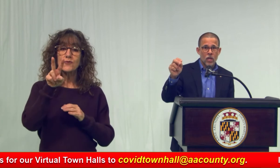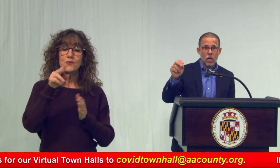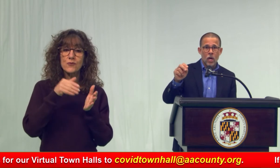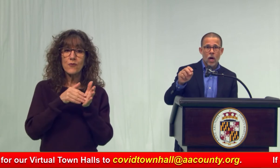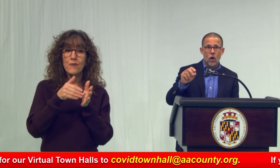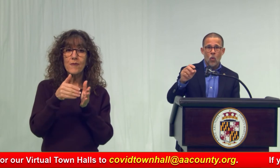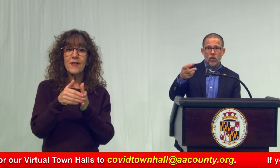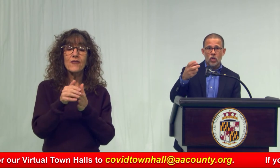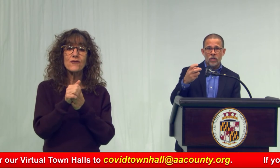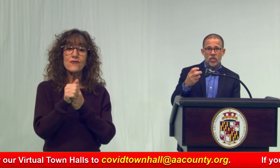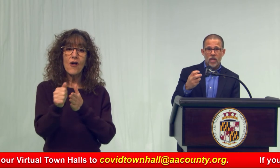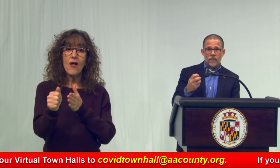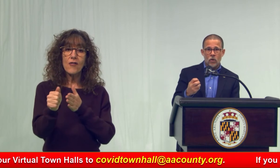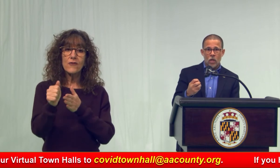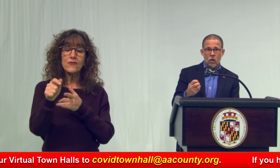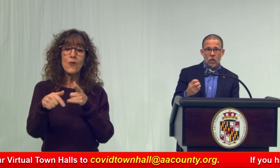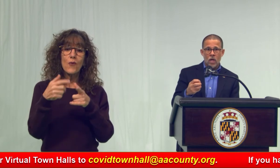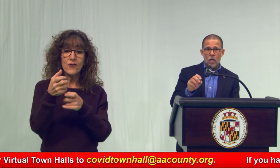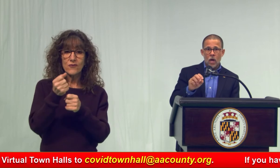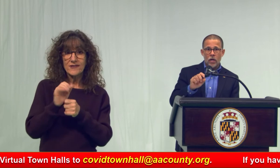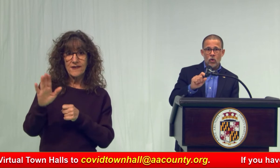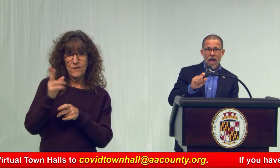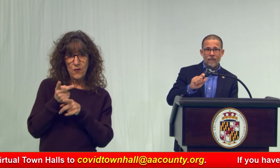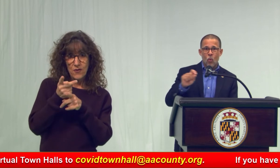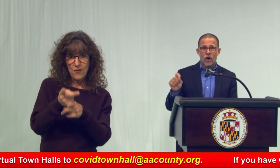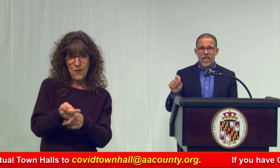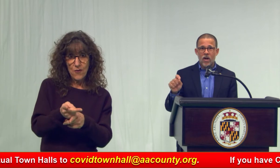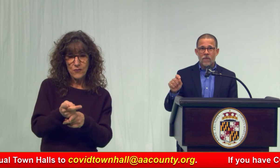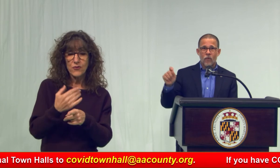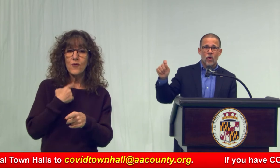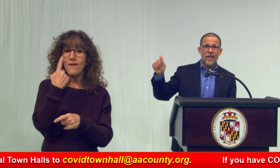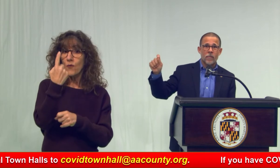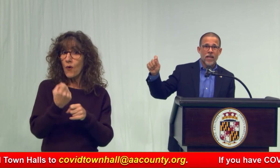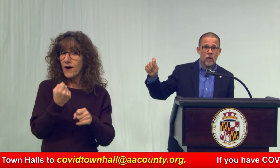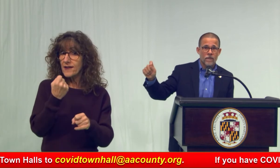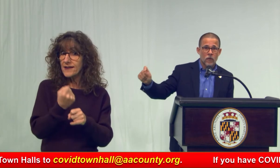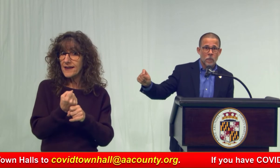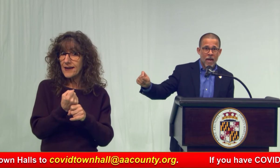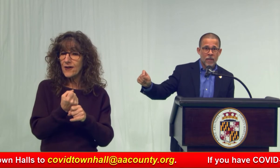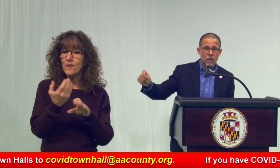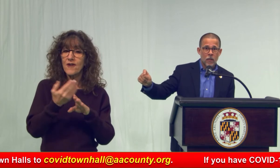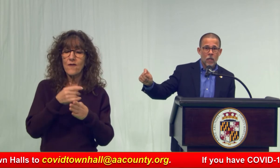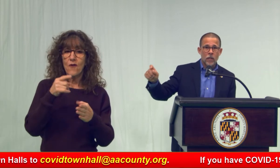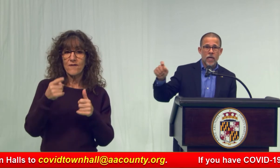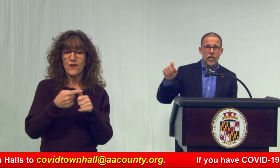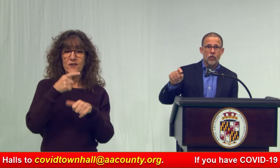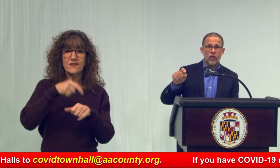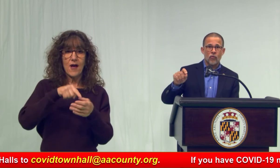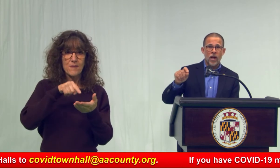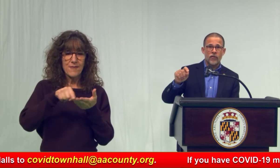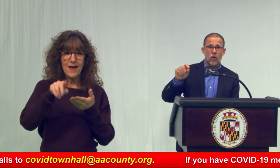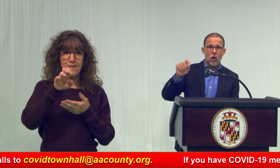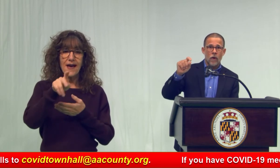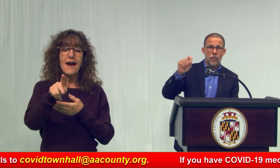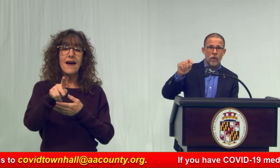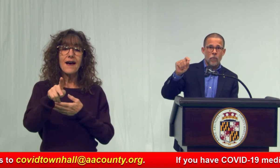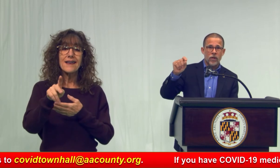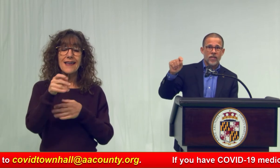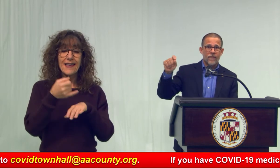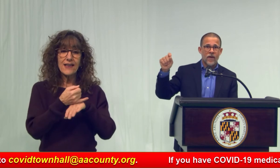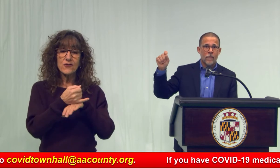million. Once you receive your loan, you have 1 year before you have to make your first payment. The interest rates